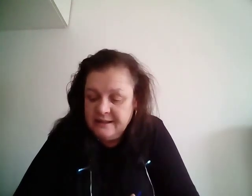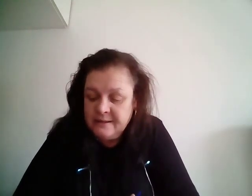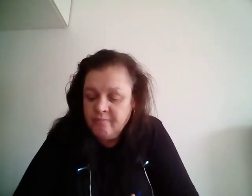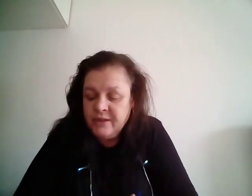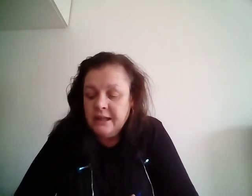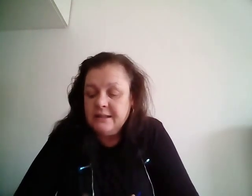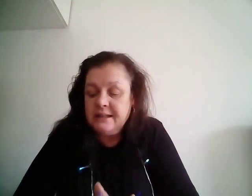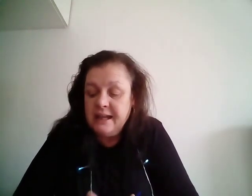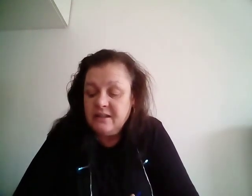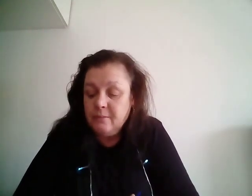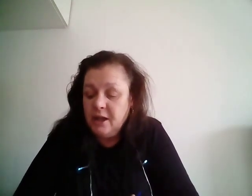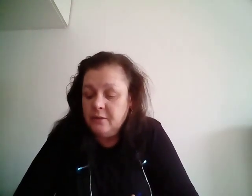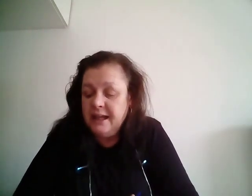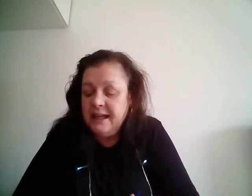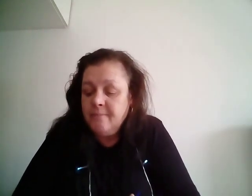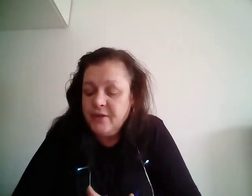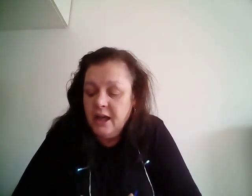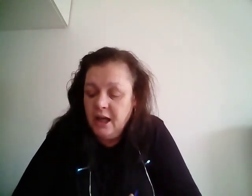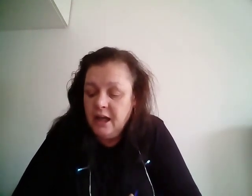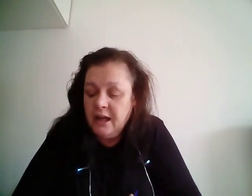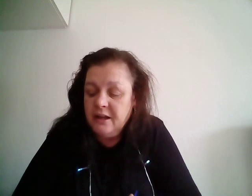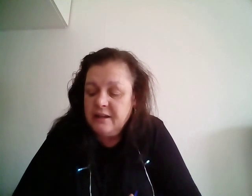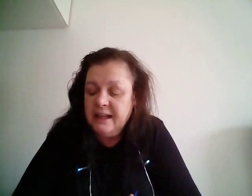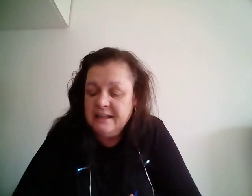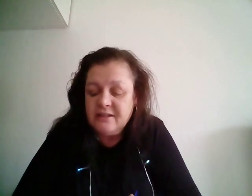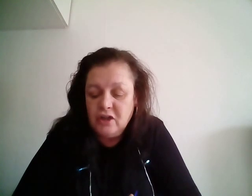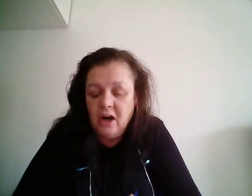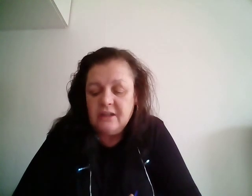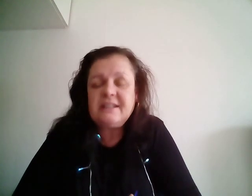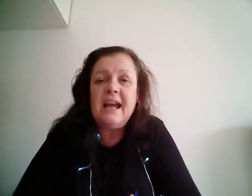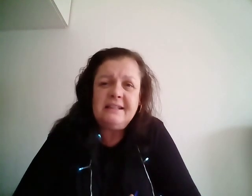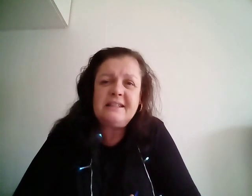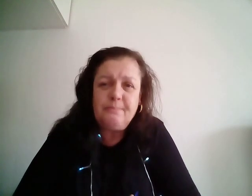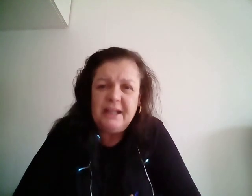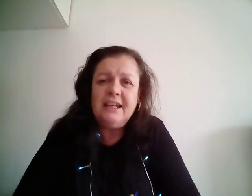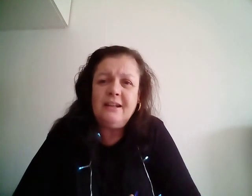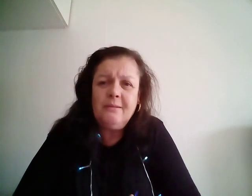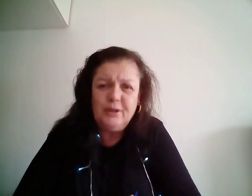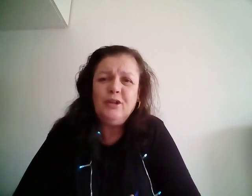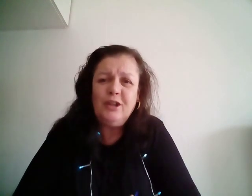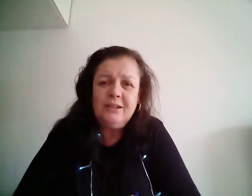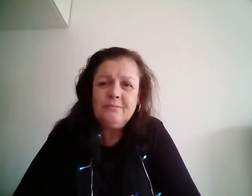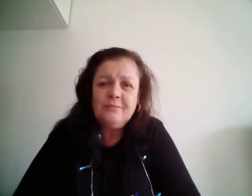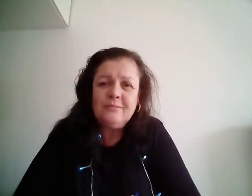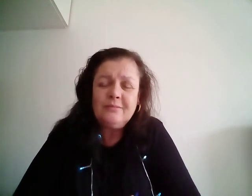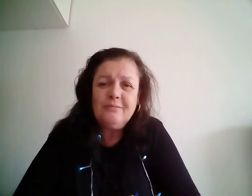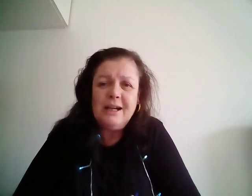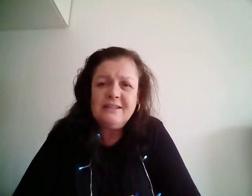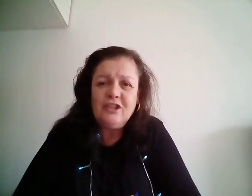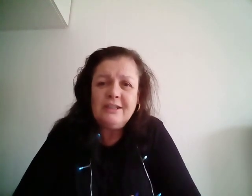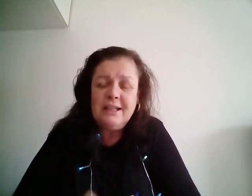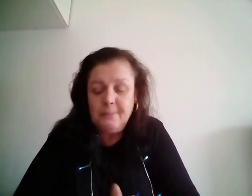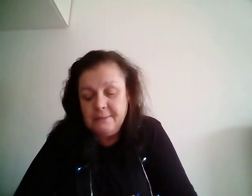yes, testimony, Earth is not a spinning ball, my delicious little babies.